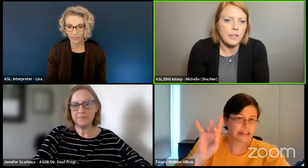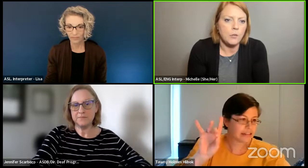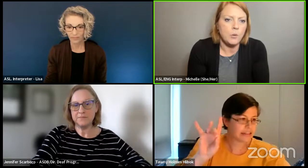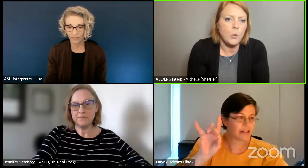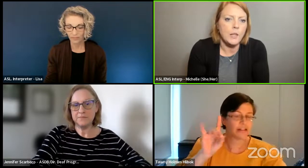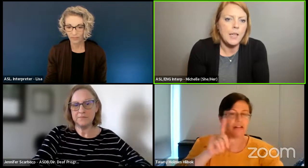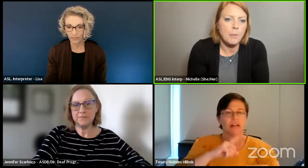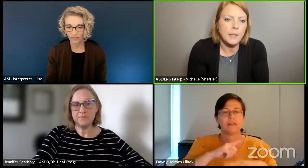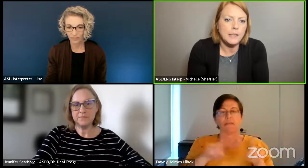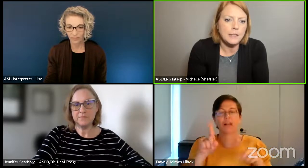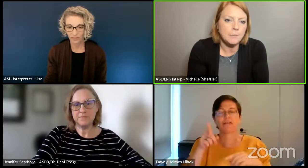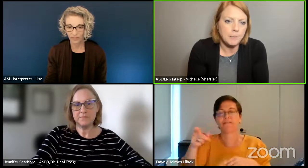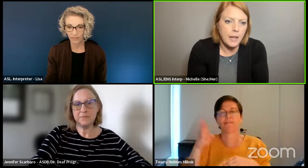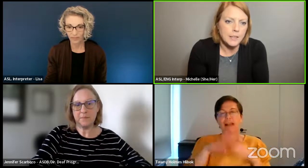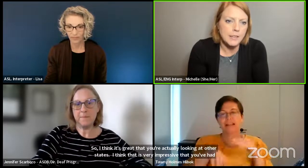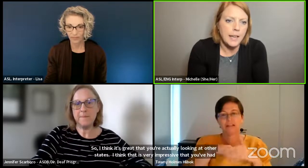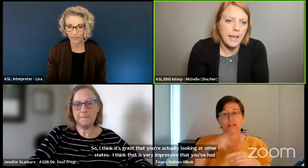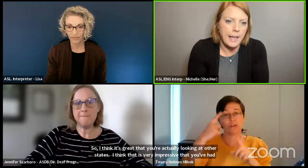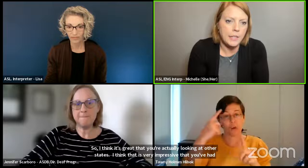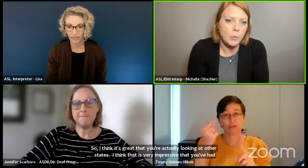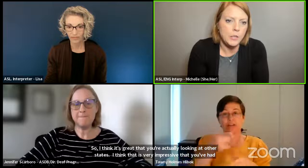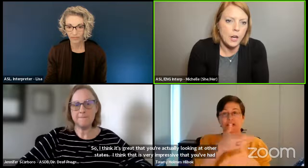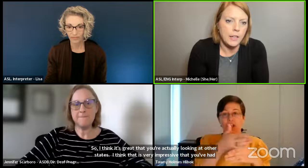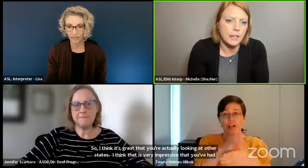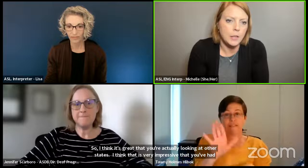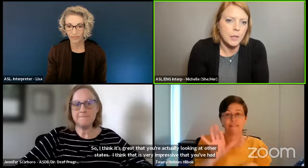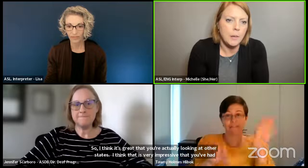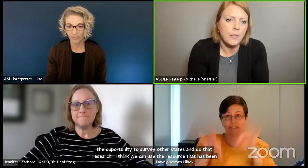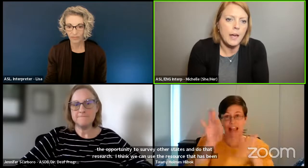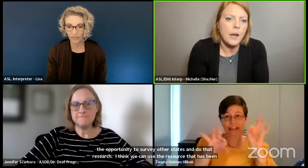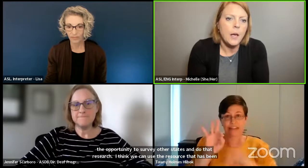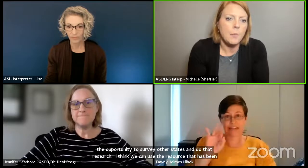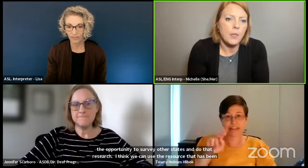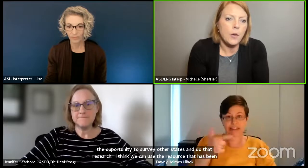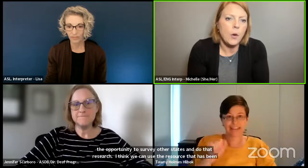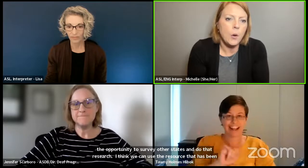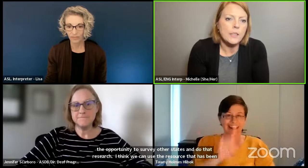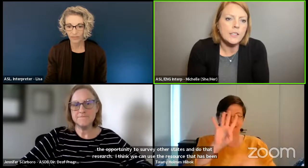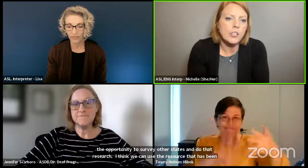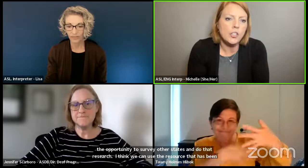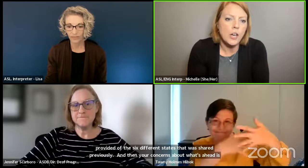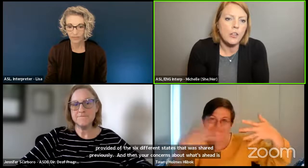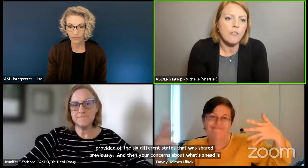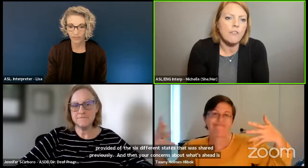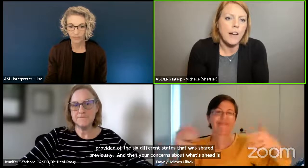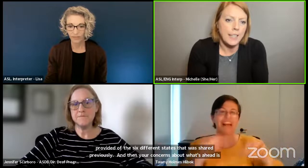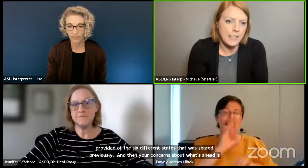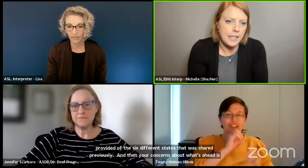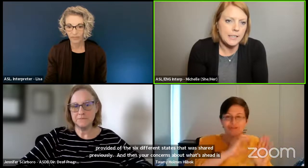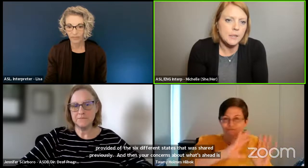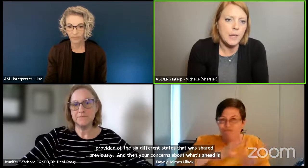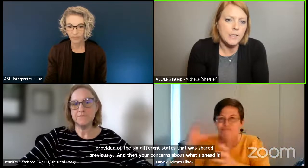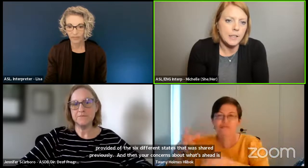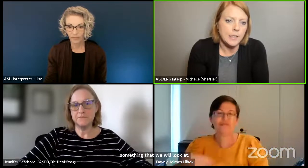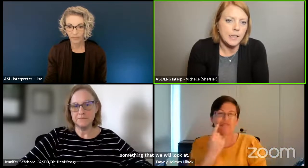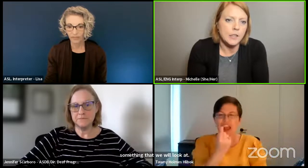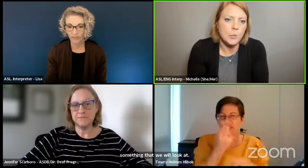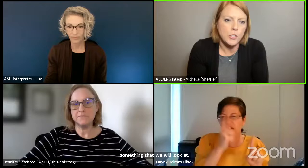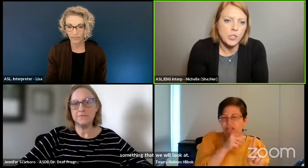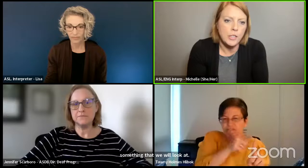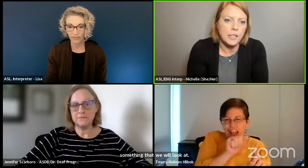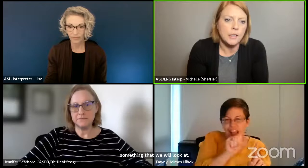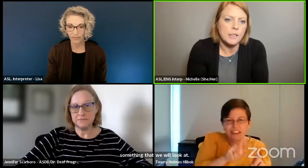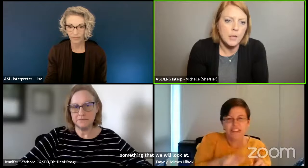We have the report template on slide 8. We'll be talking a little bit about that, but the goal is to share the findings basically